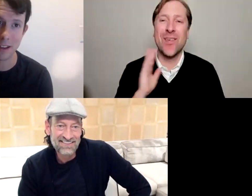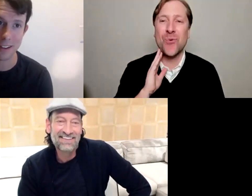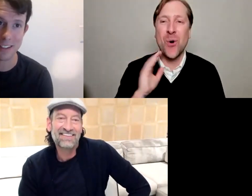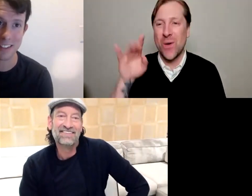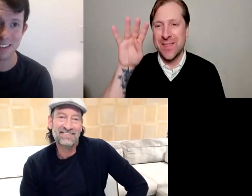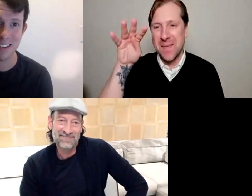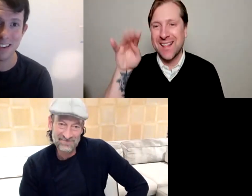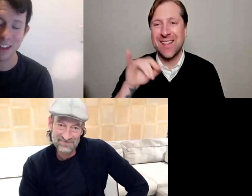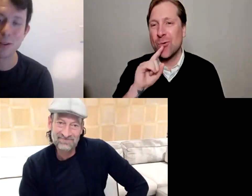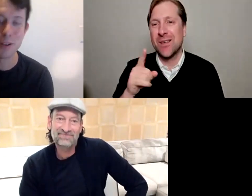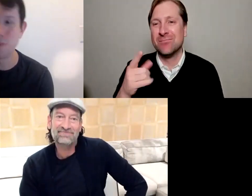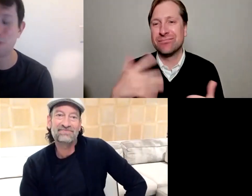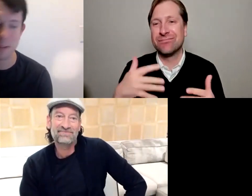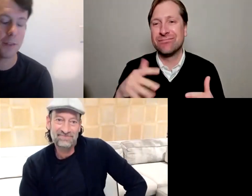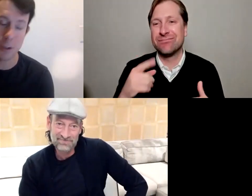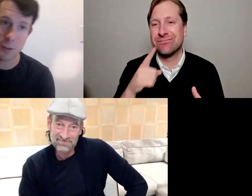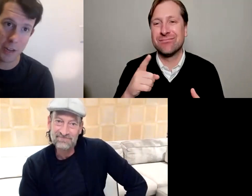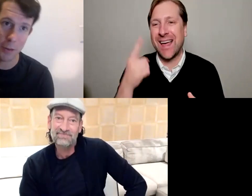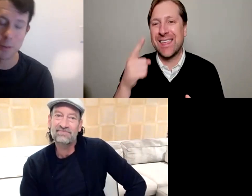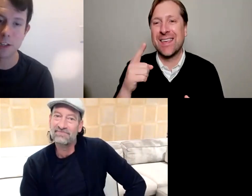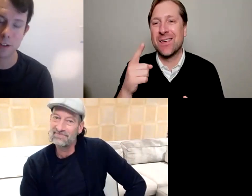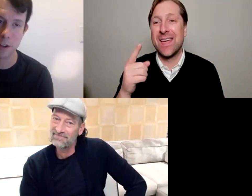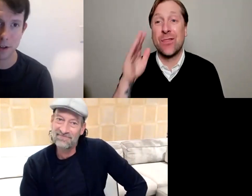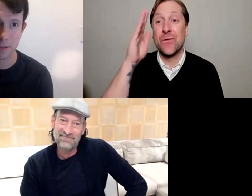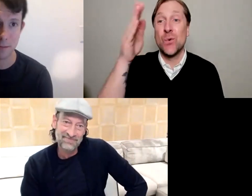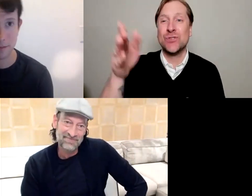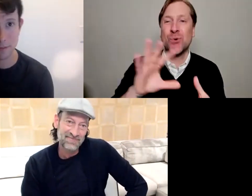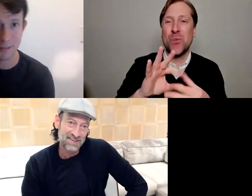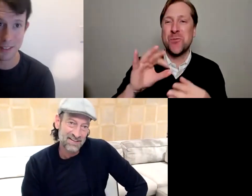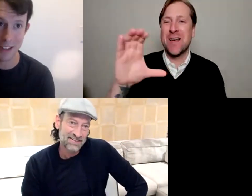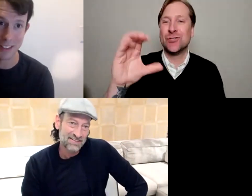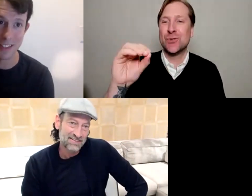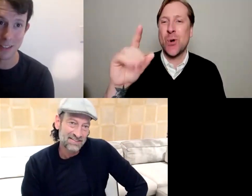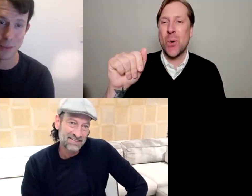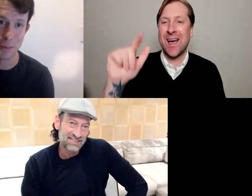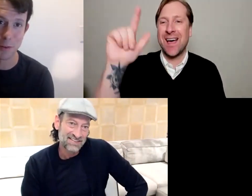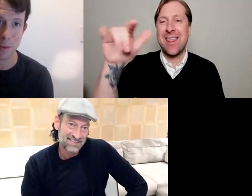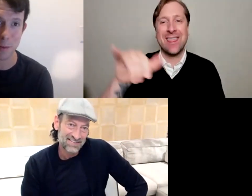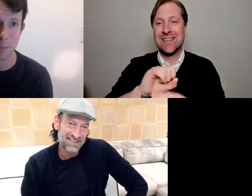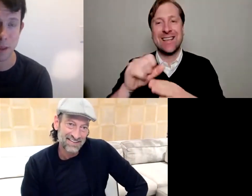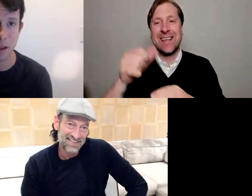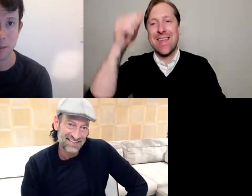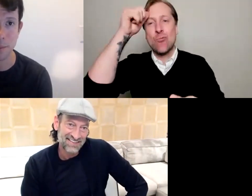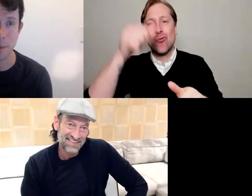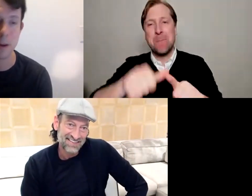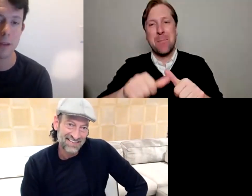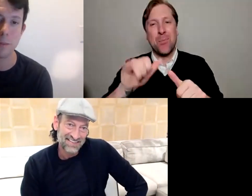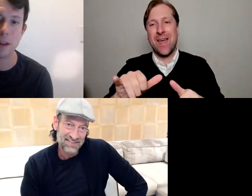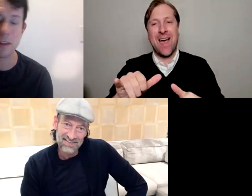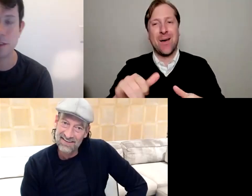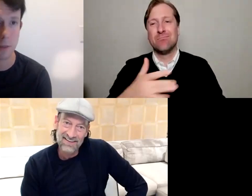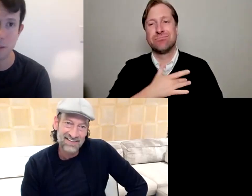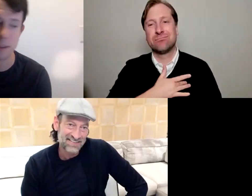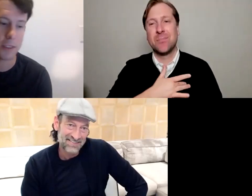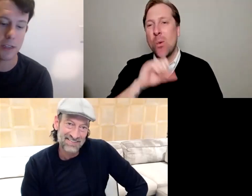is I think when you, years from now, when you mention Coda, that's the scene that people remember. But what I